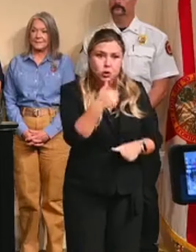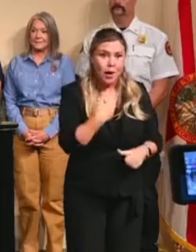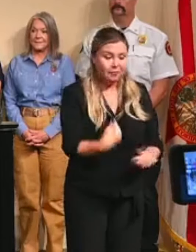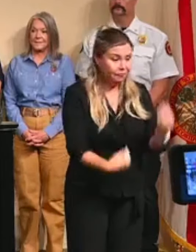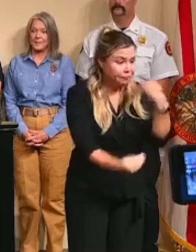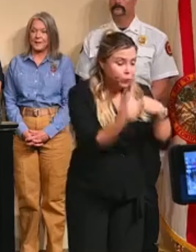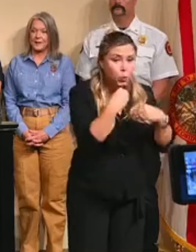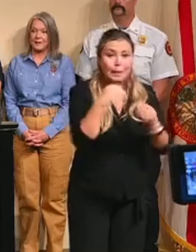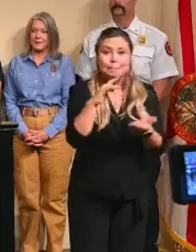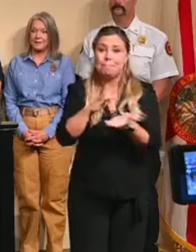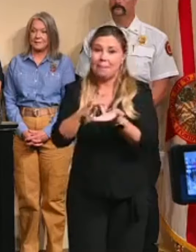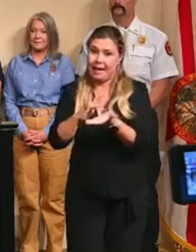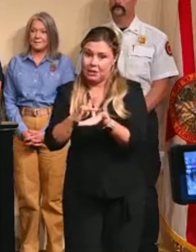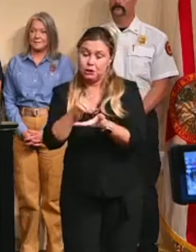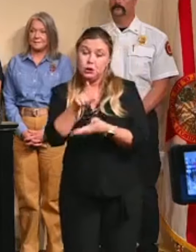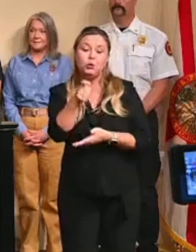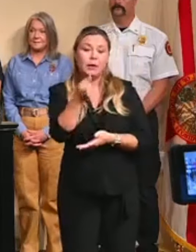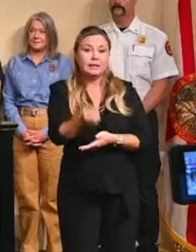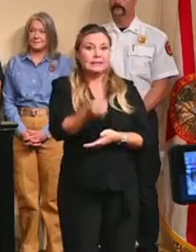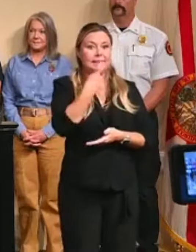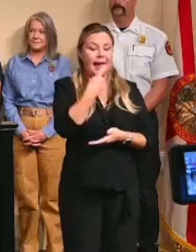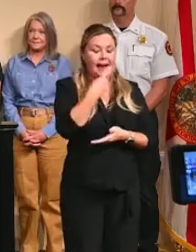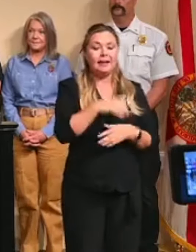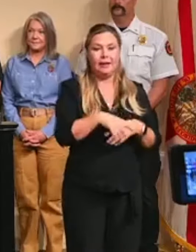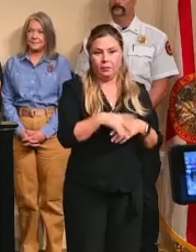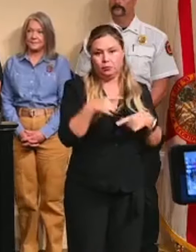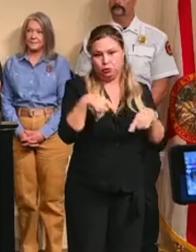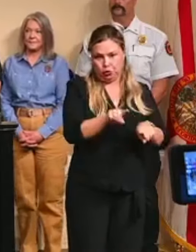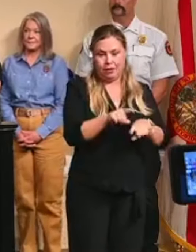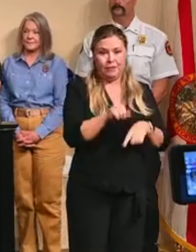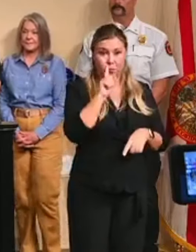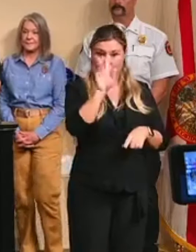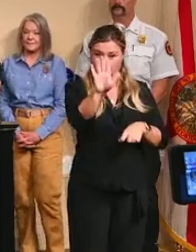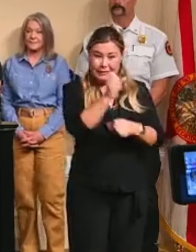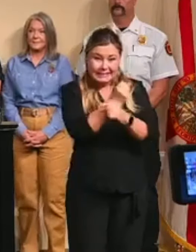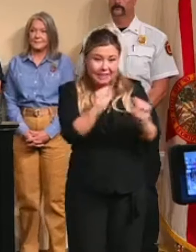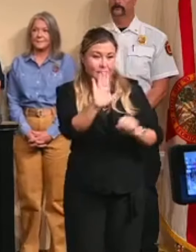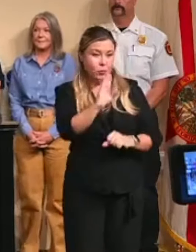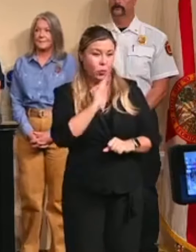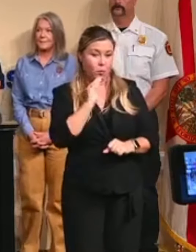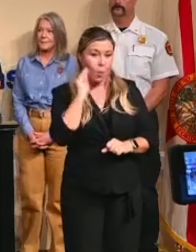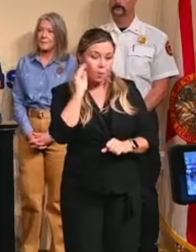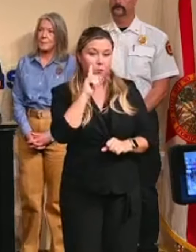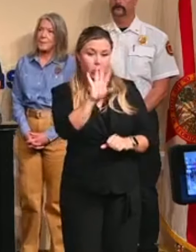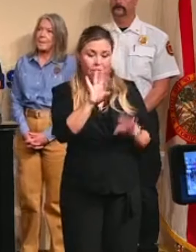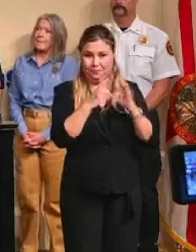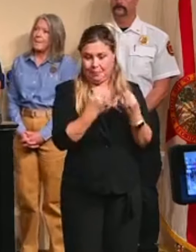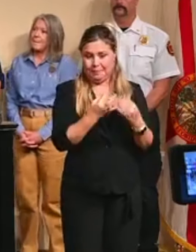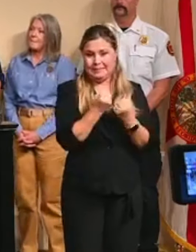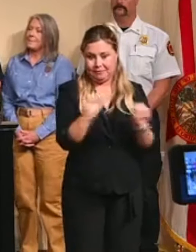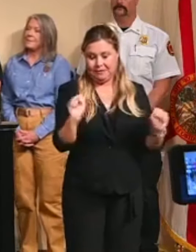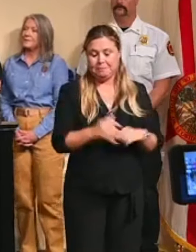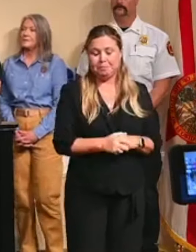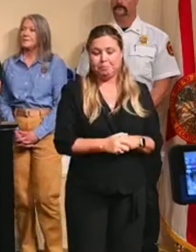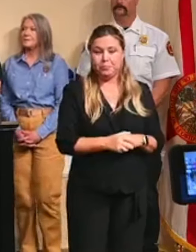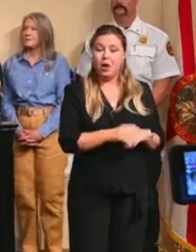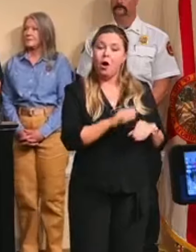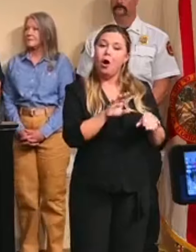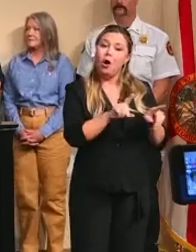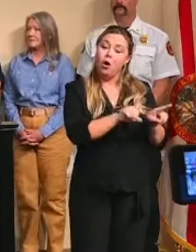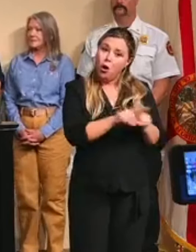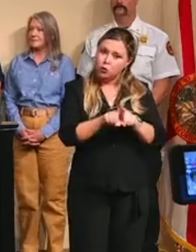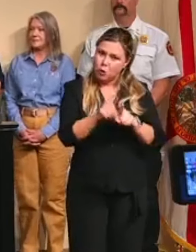and medication so that you can take safety measures for yourself and your family. And secondly, I want to give you a